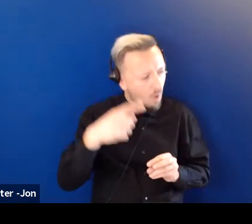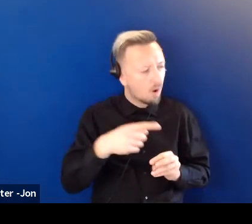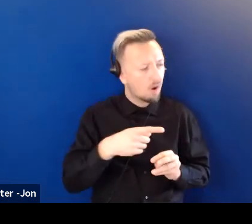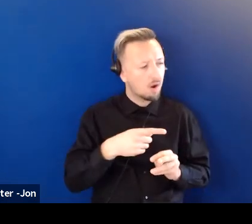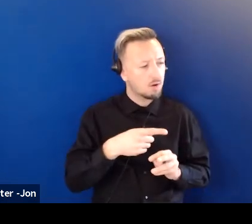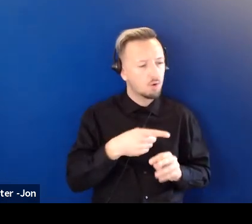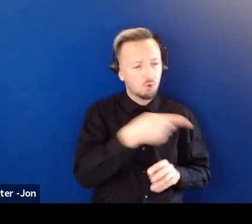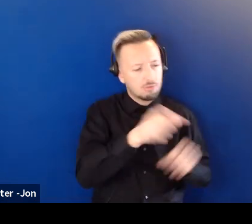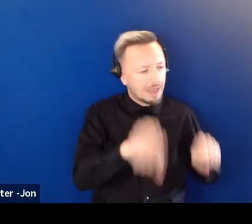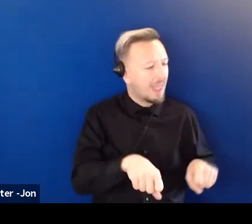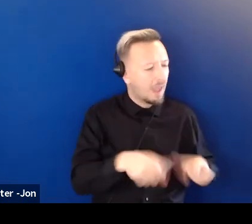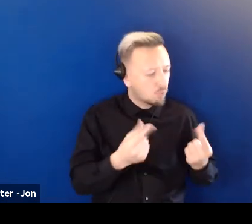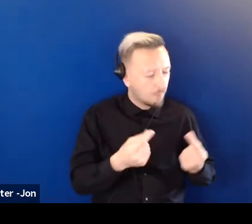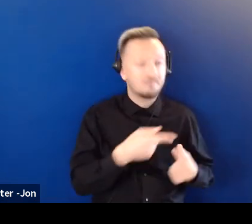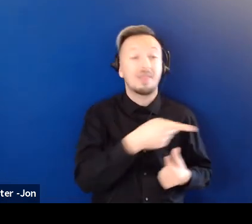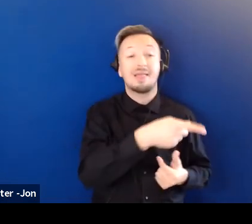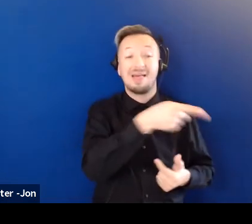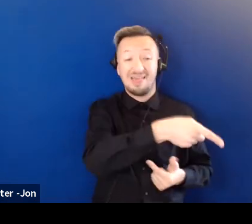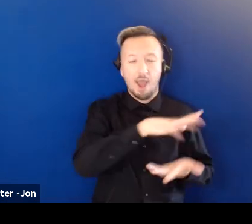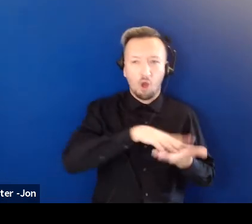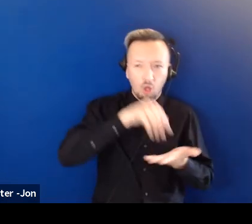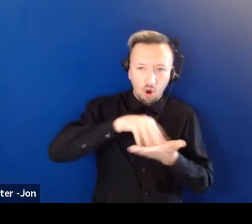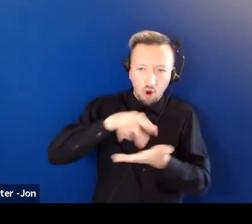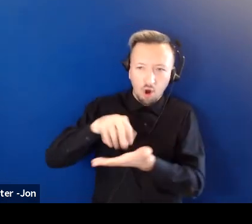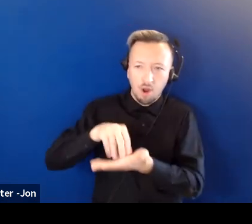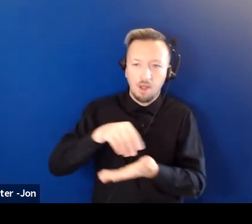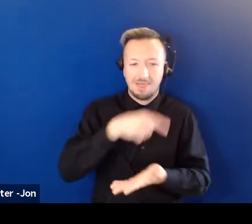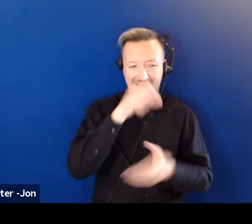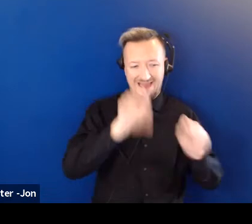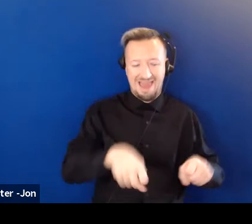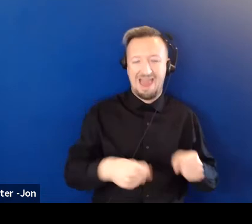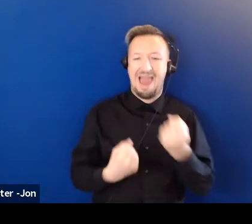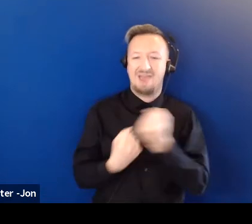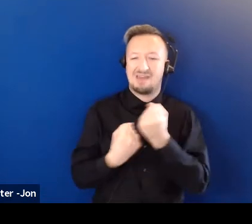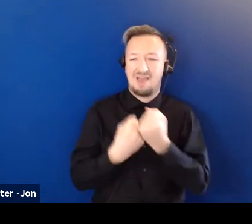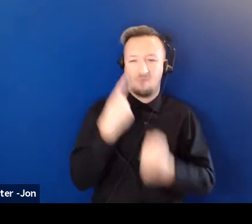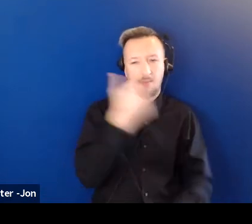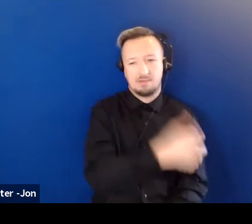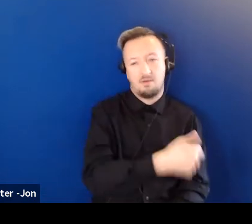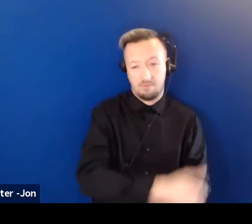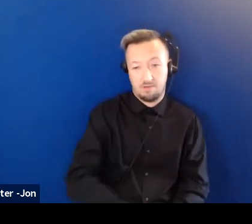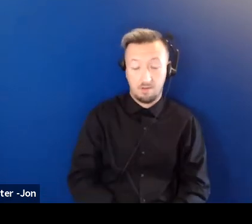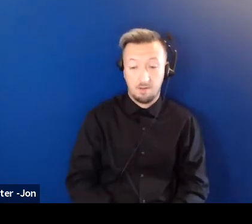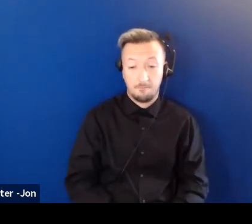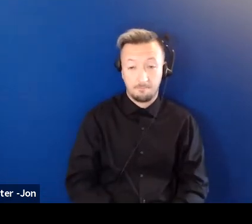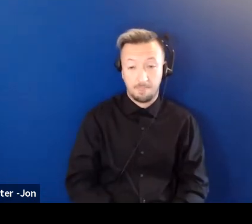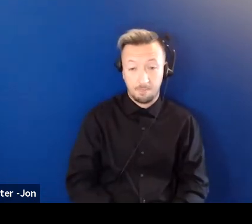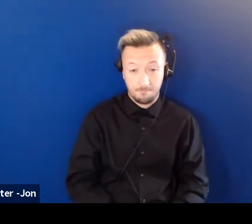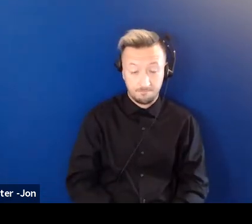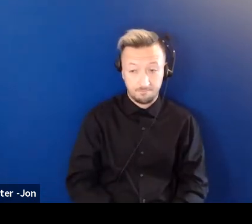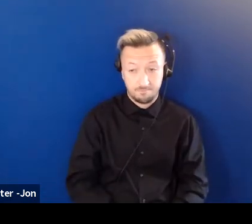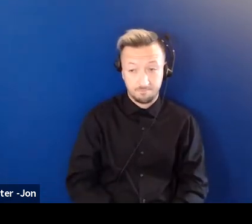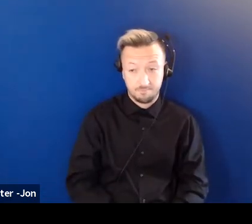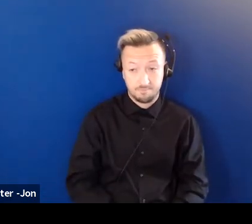youth are able to better advocate for themselves later on rather than trying to play catch up later. All right, next slide, please.